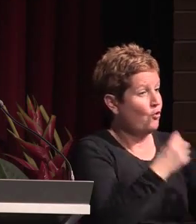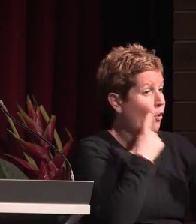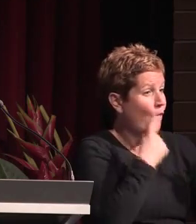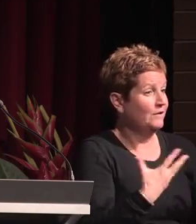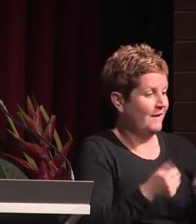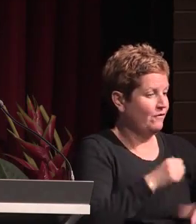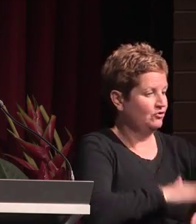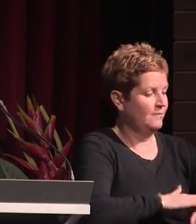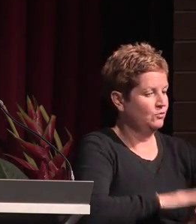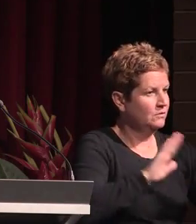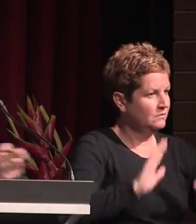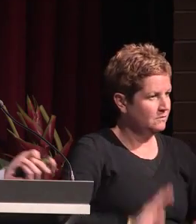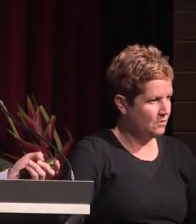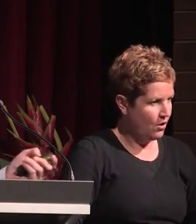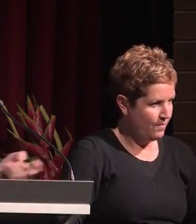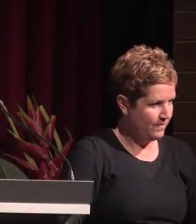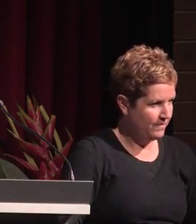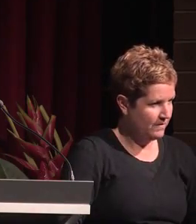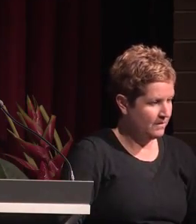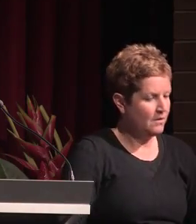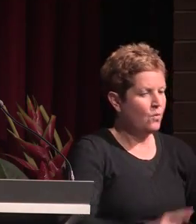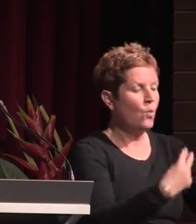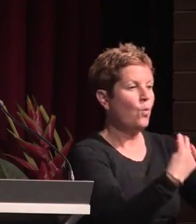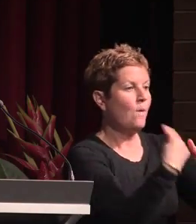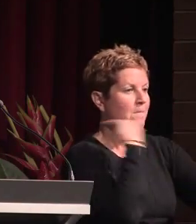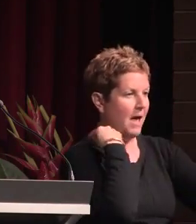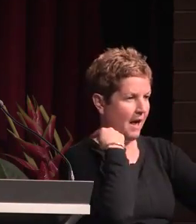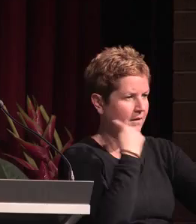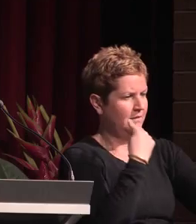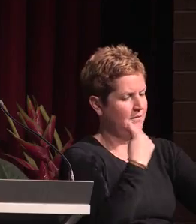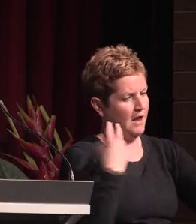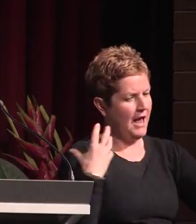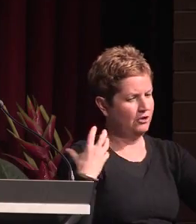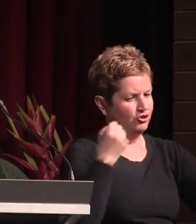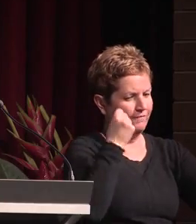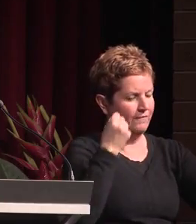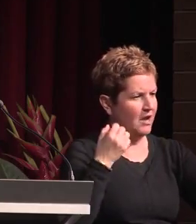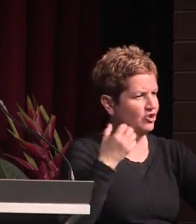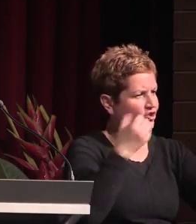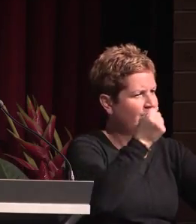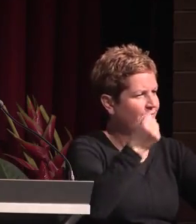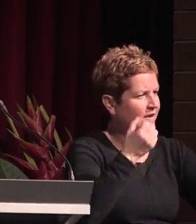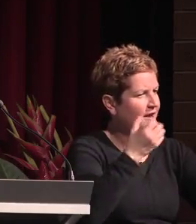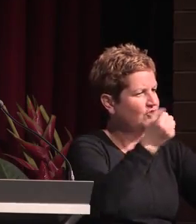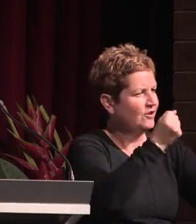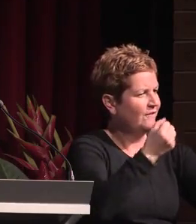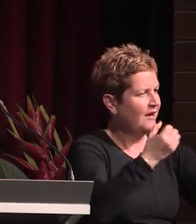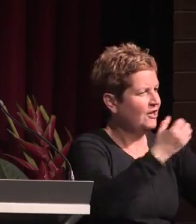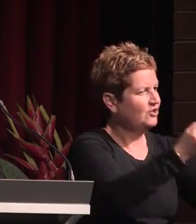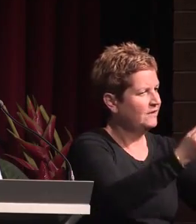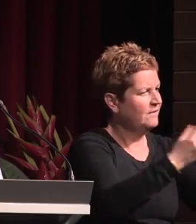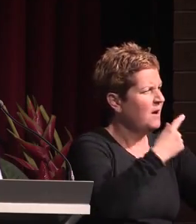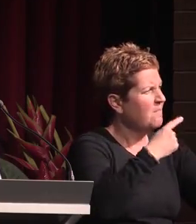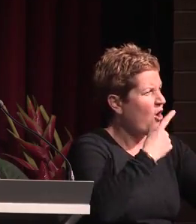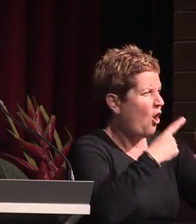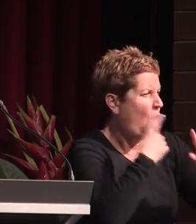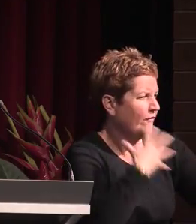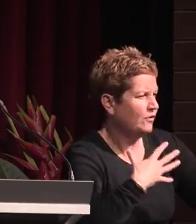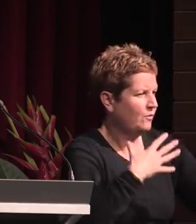to stop and have a look back on what's been achieved. We kind of always looking at the now and looking